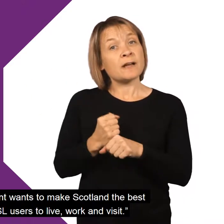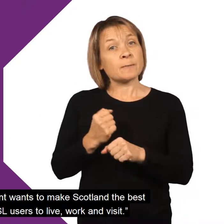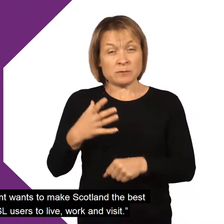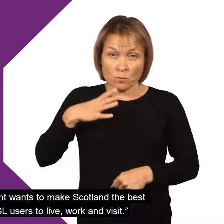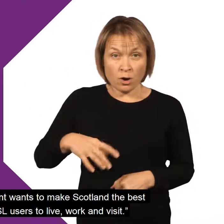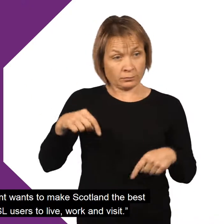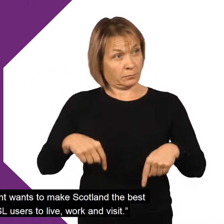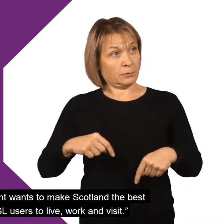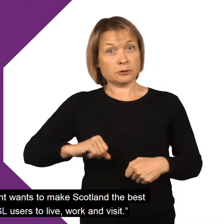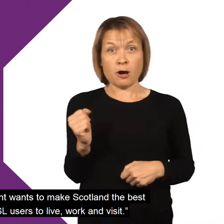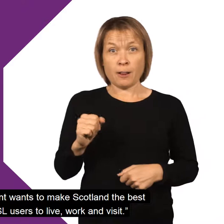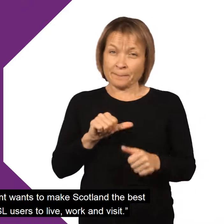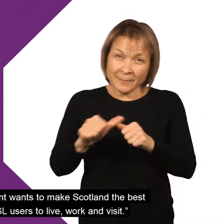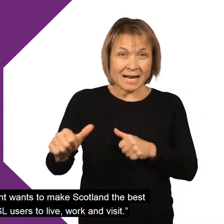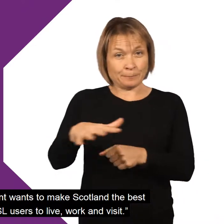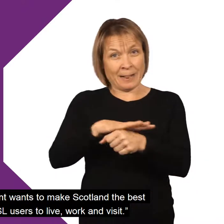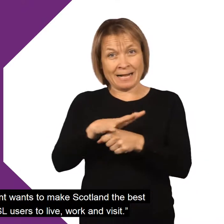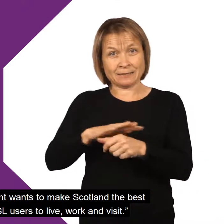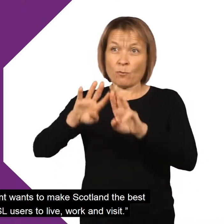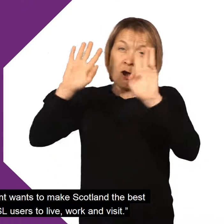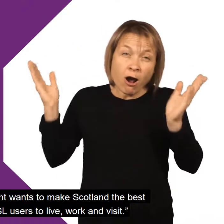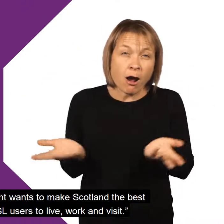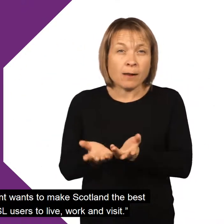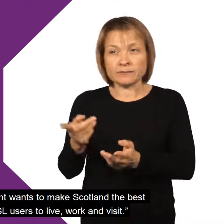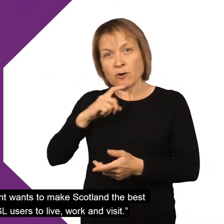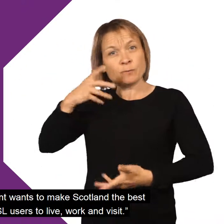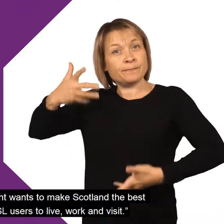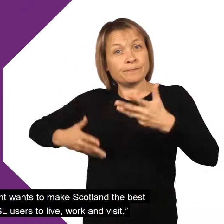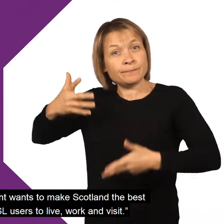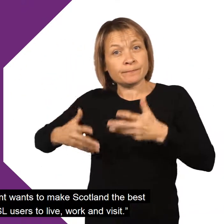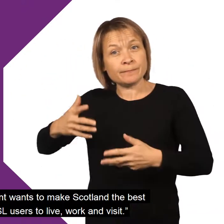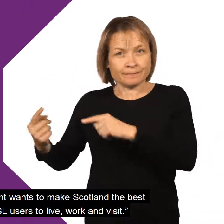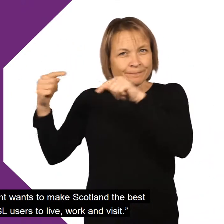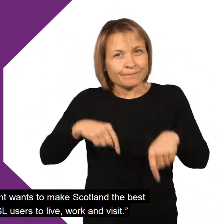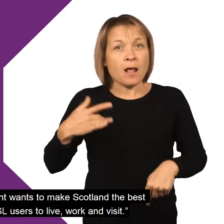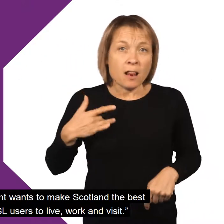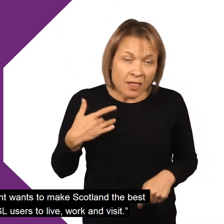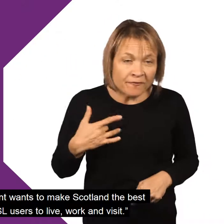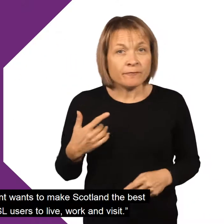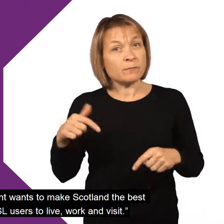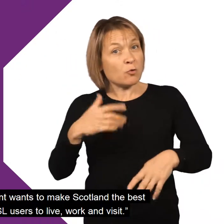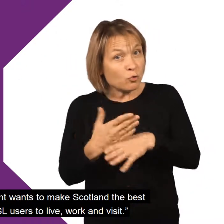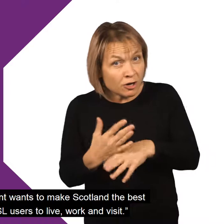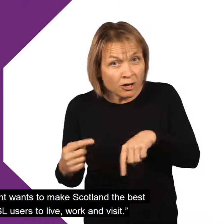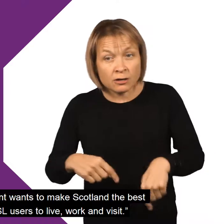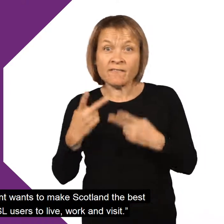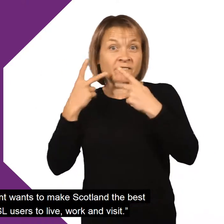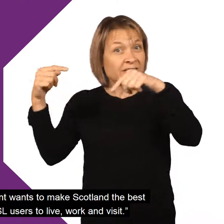Scottish Government wants to make Scotland the best place in the world for BSL users to live work and